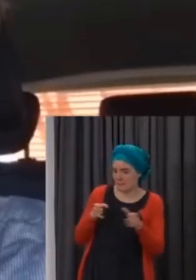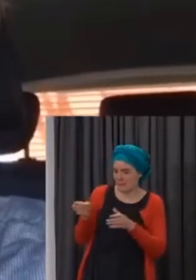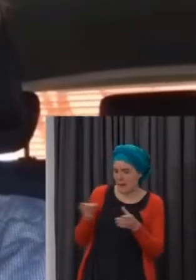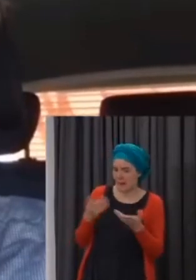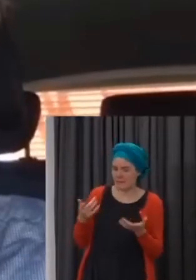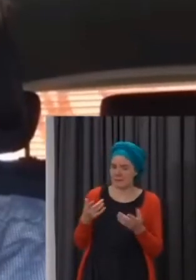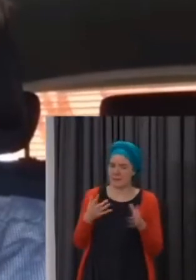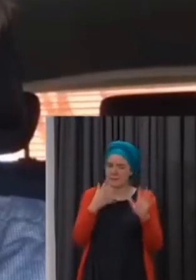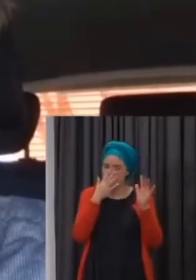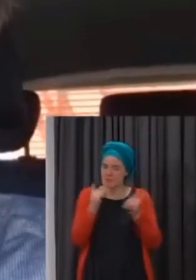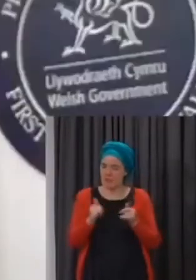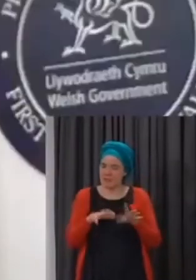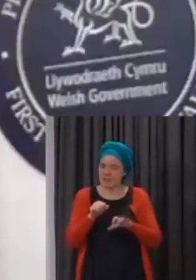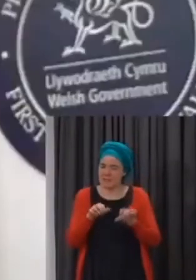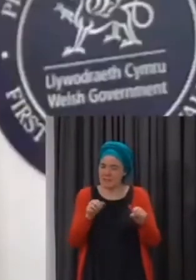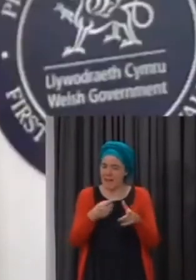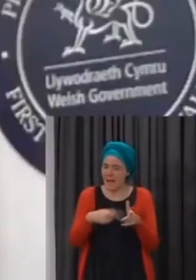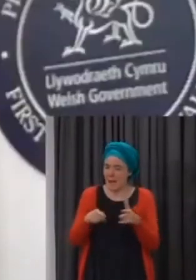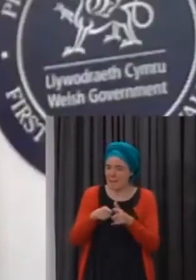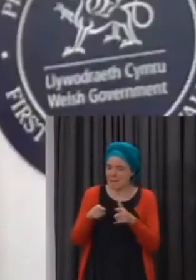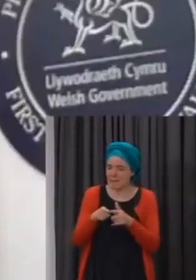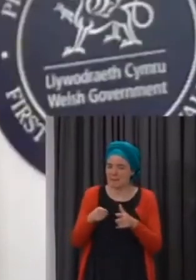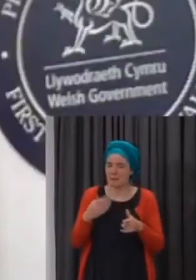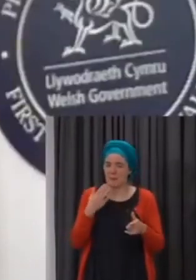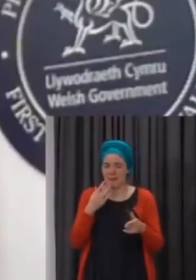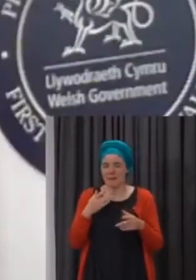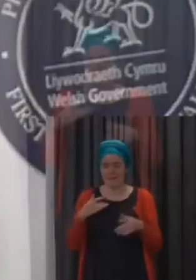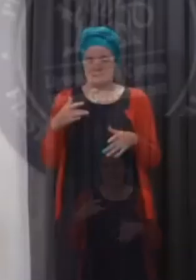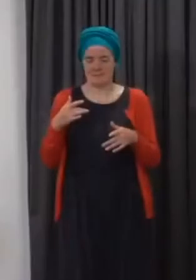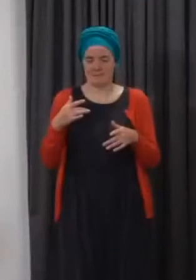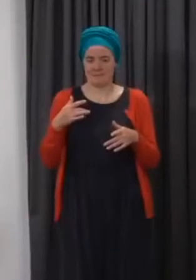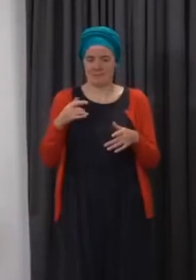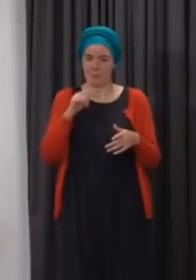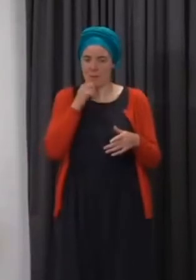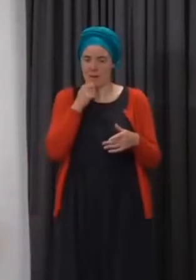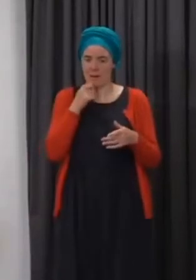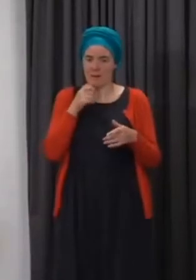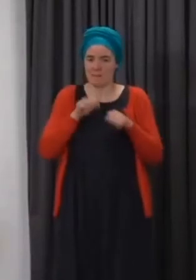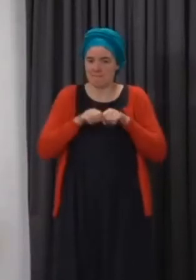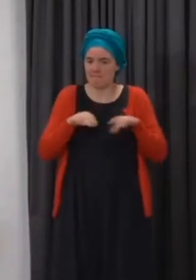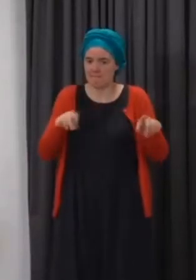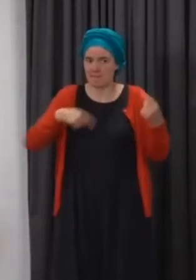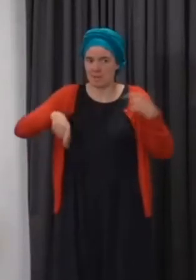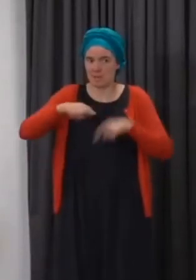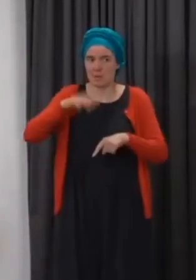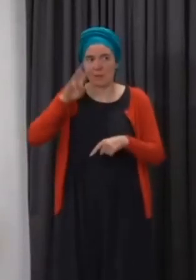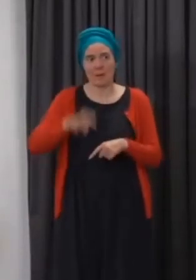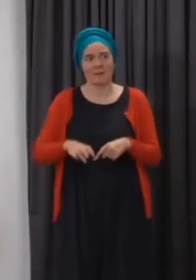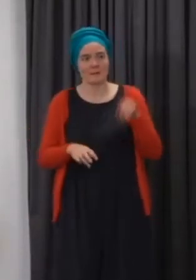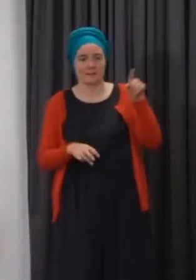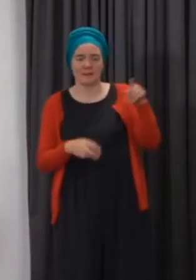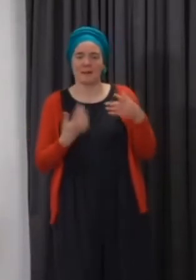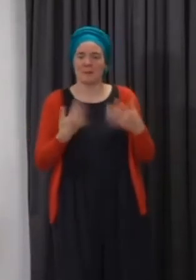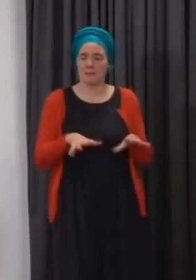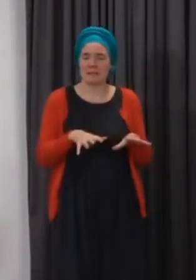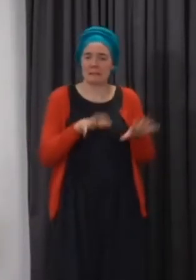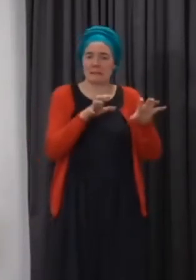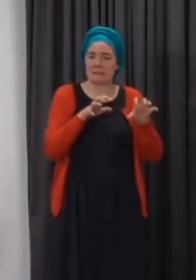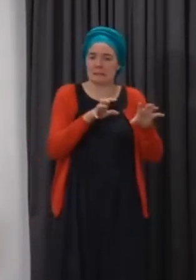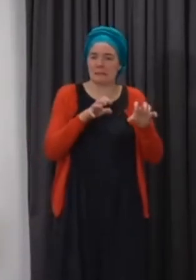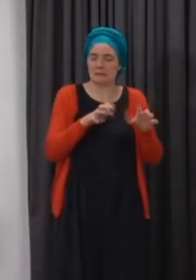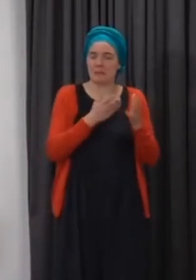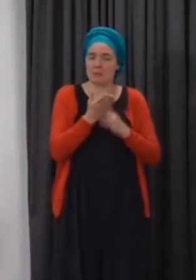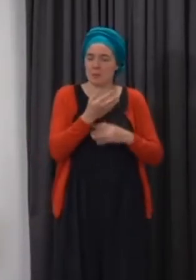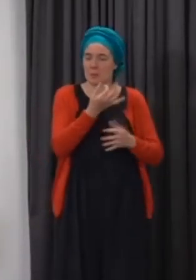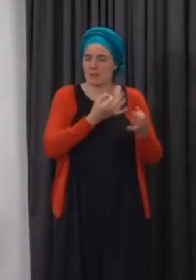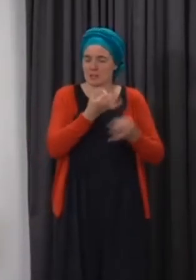Wales? So just to say, Rupert, you did cut out in the middle of that, but if I take the spirit of what you were asking about timetables on